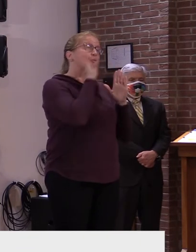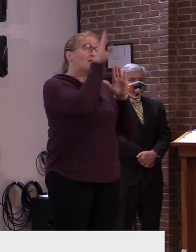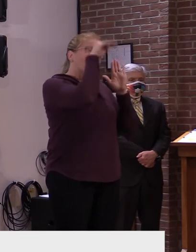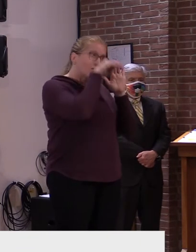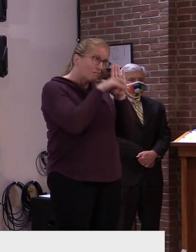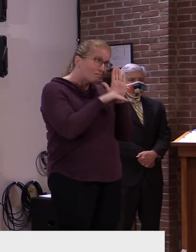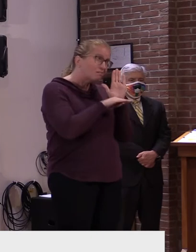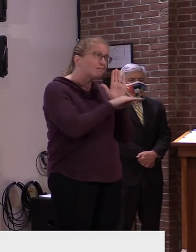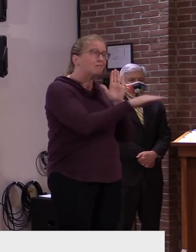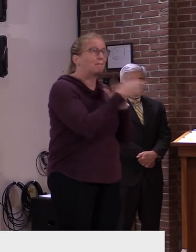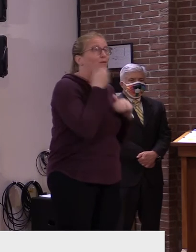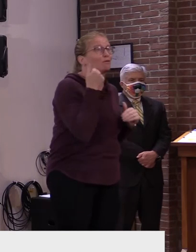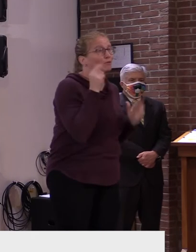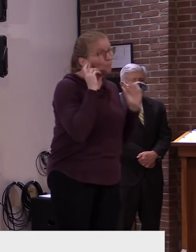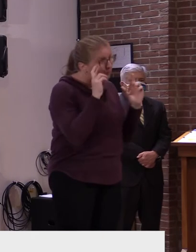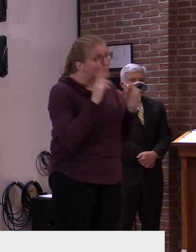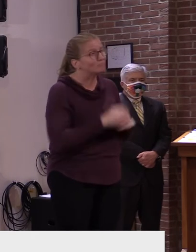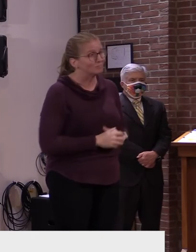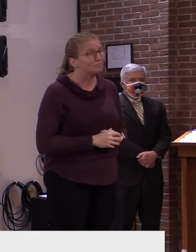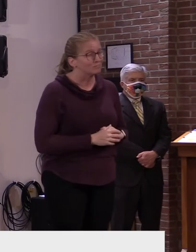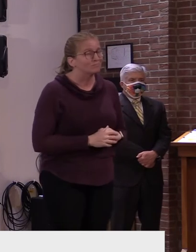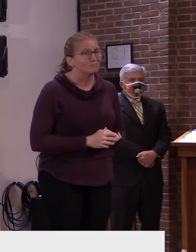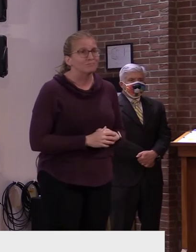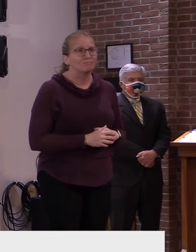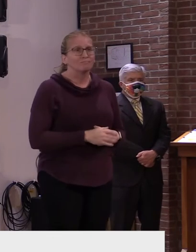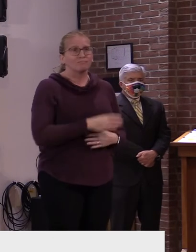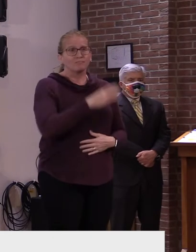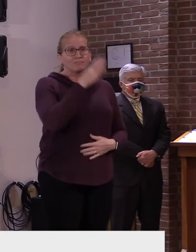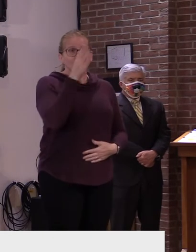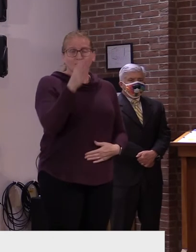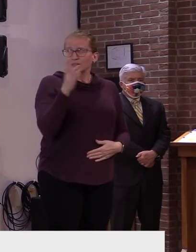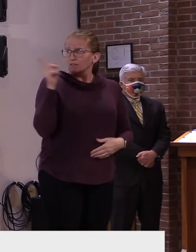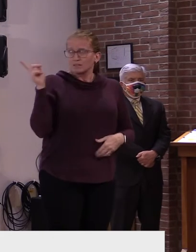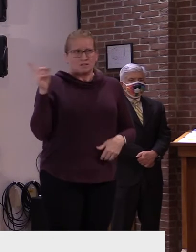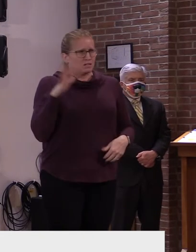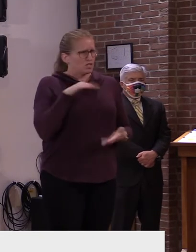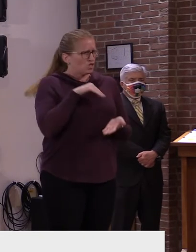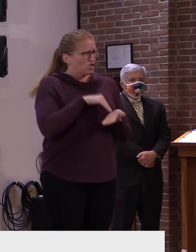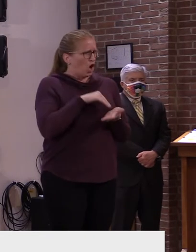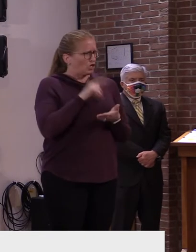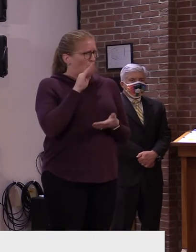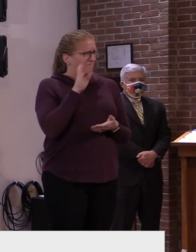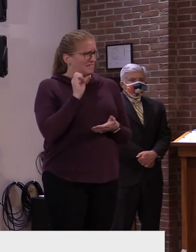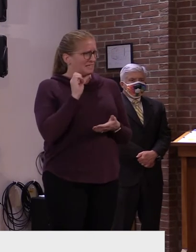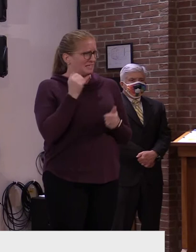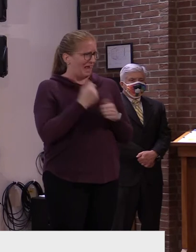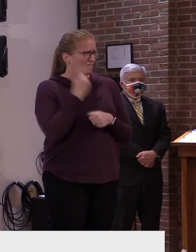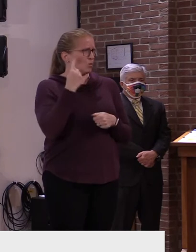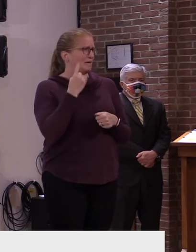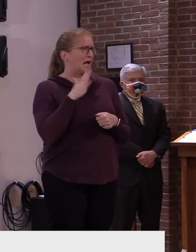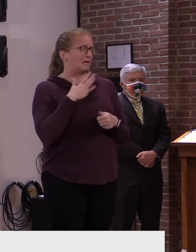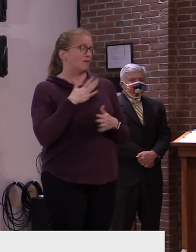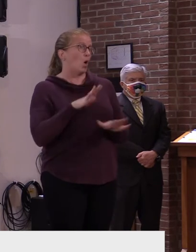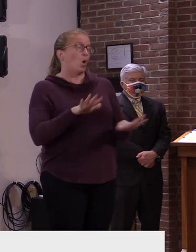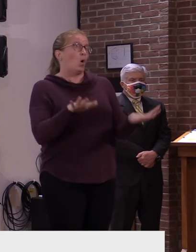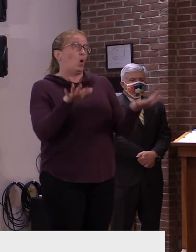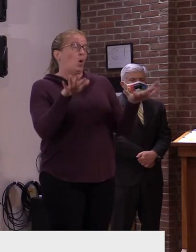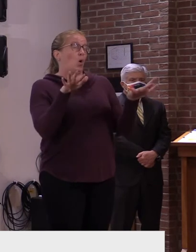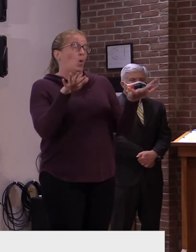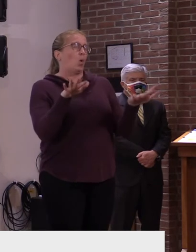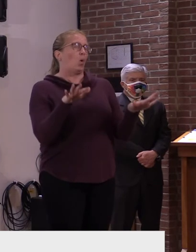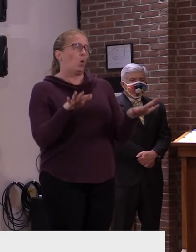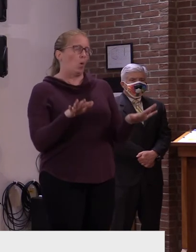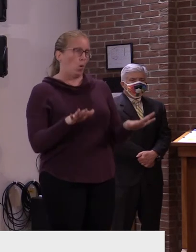dr levine did everybody sort of breathe the sigh of relief uh earlier in the week here when the announcement about uh